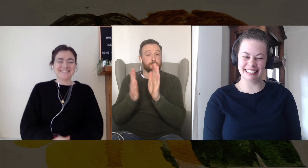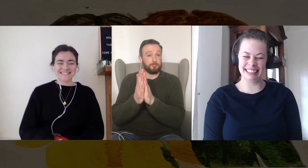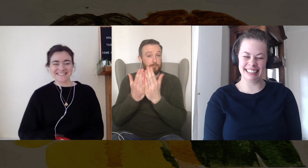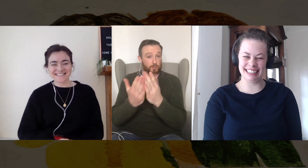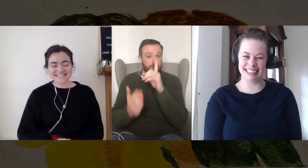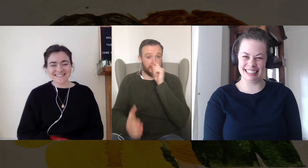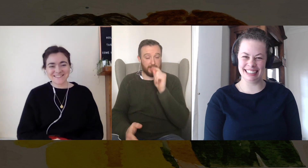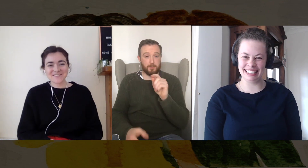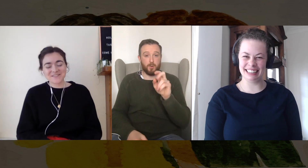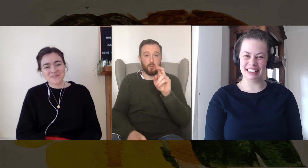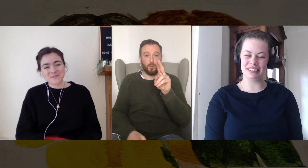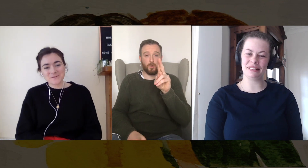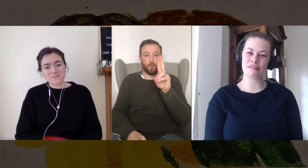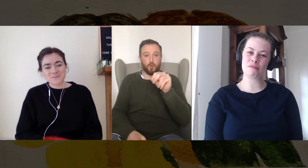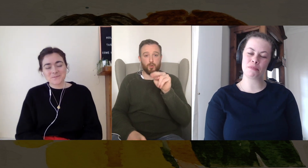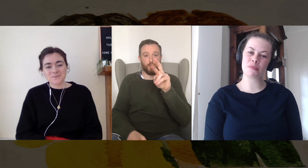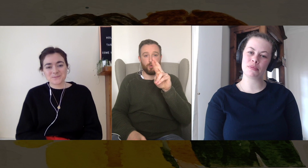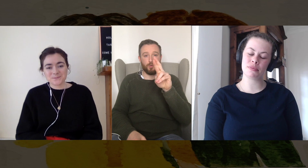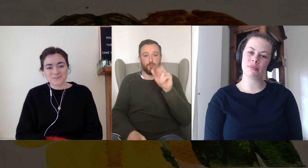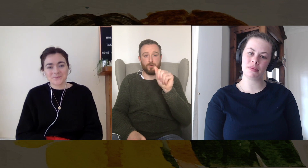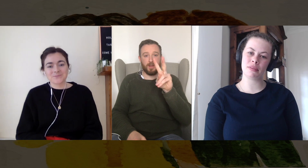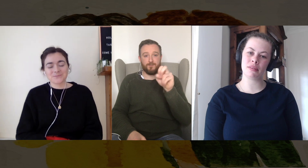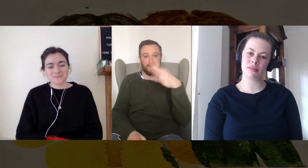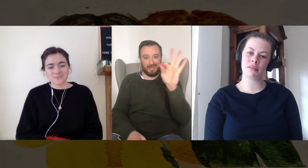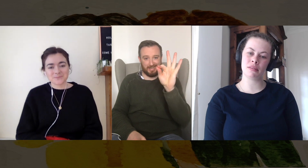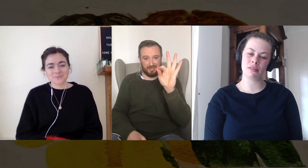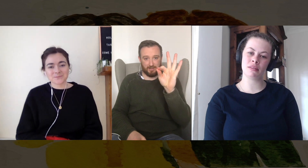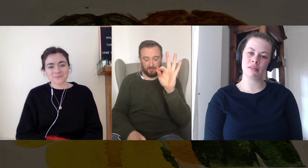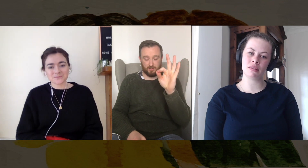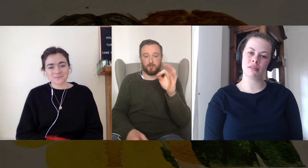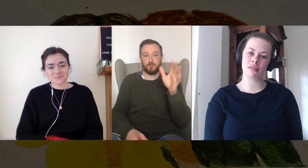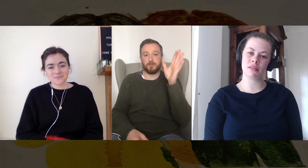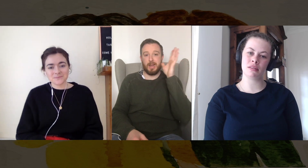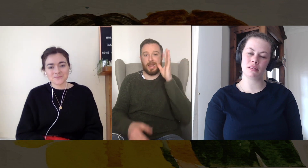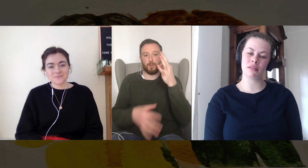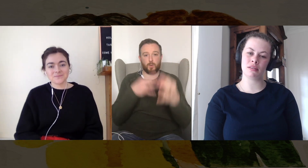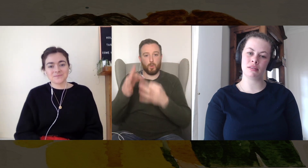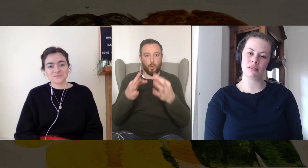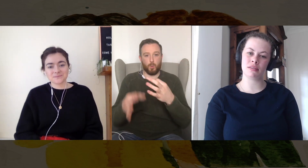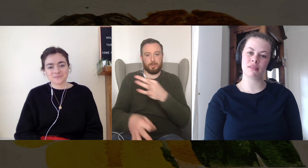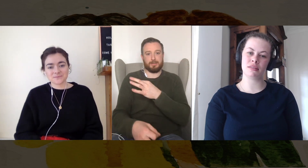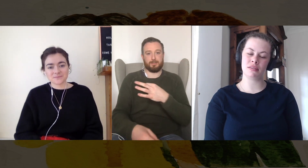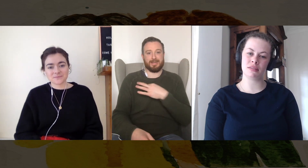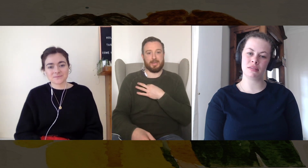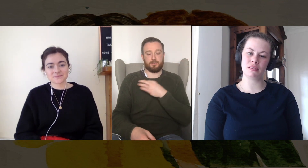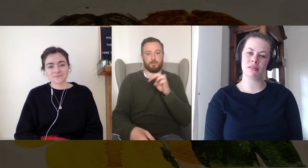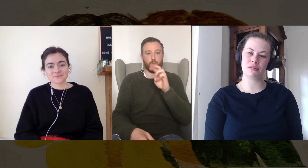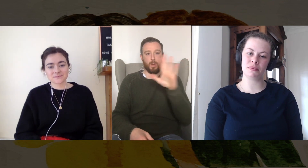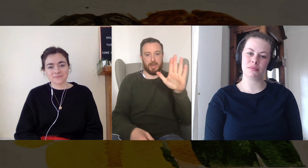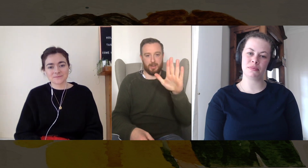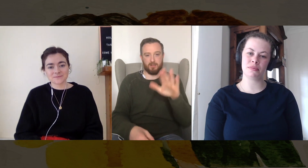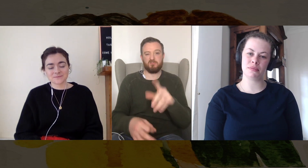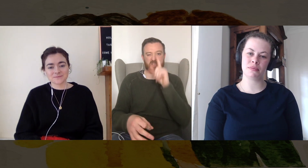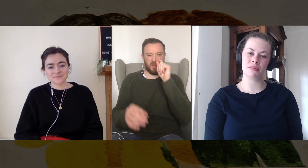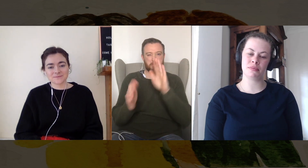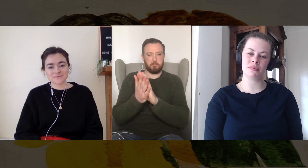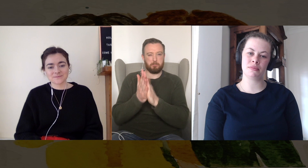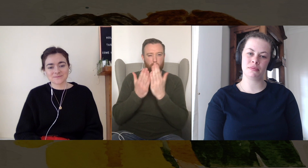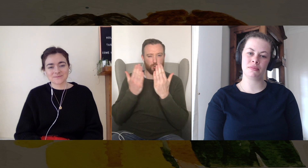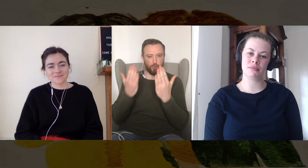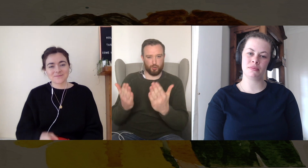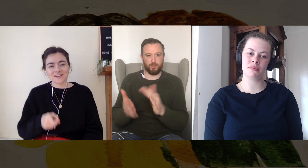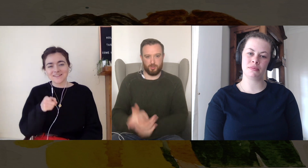There's a friend of mine called Phil Greenfield. He wrote a book called... Is this the book? Okay. Yes. I know of the book. I'll let Anthony